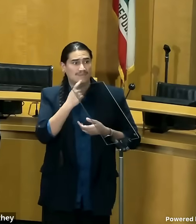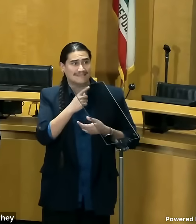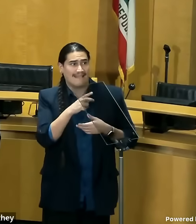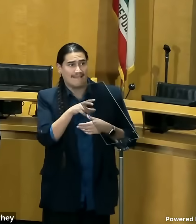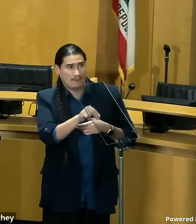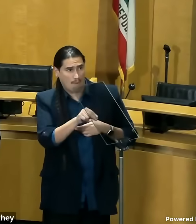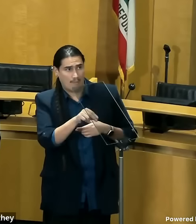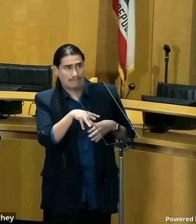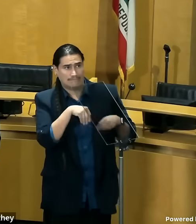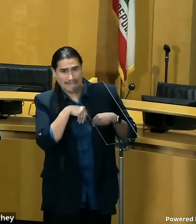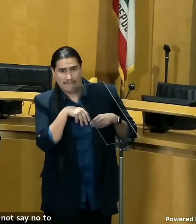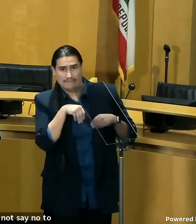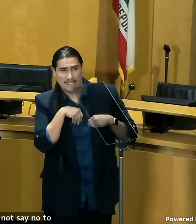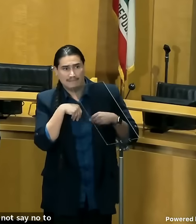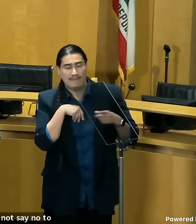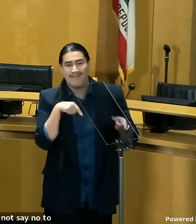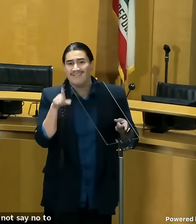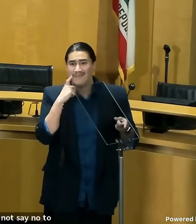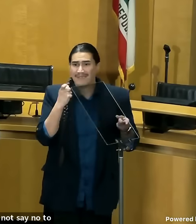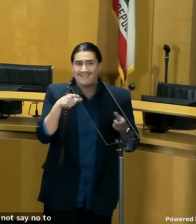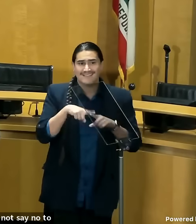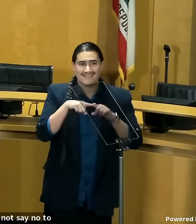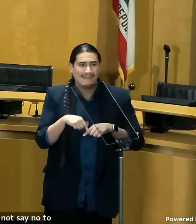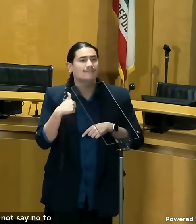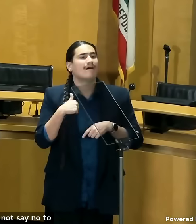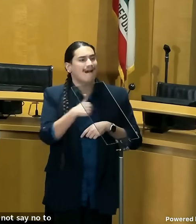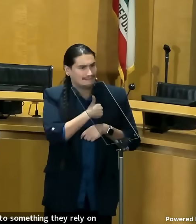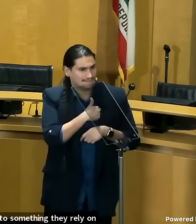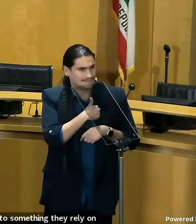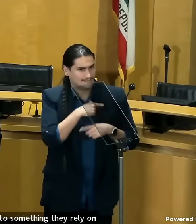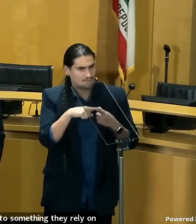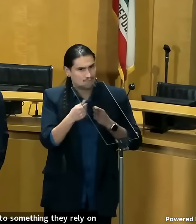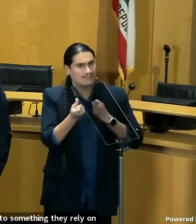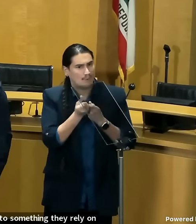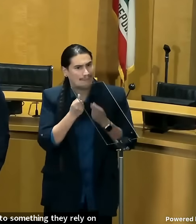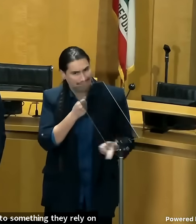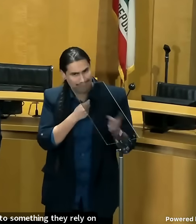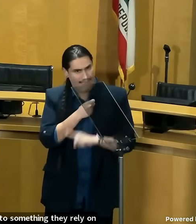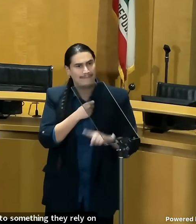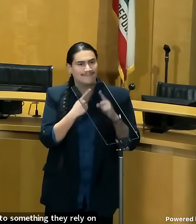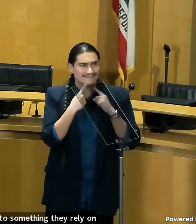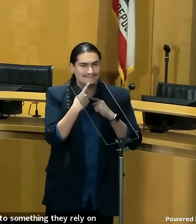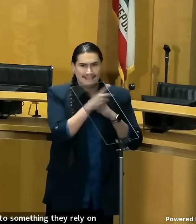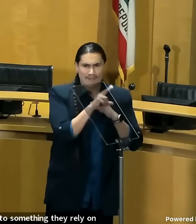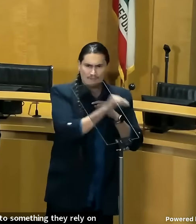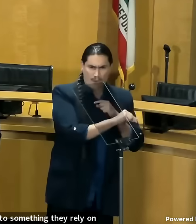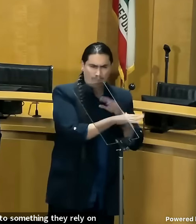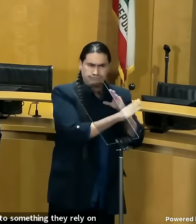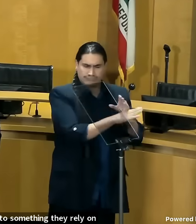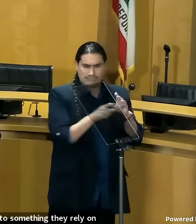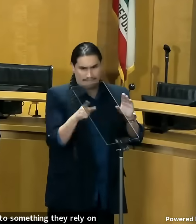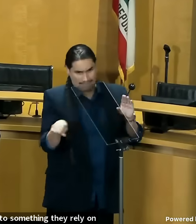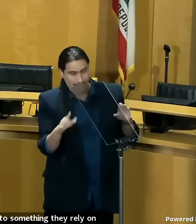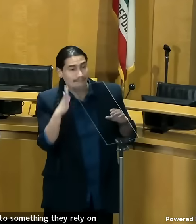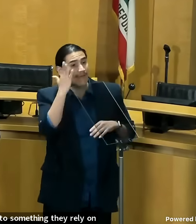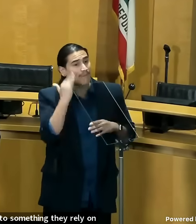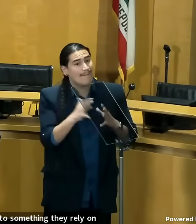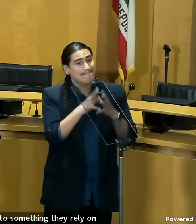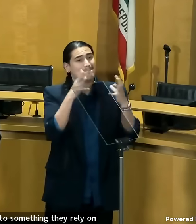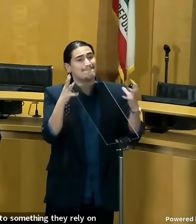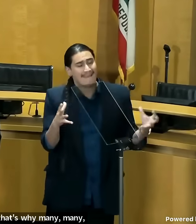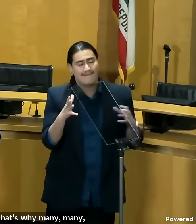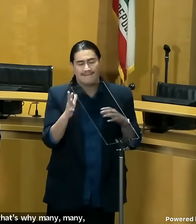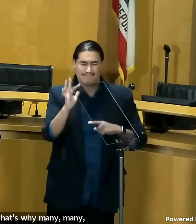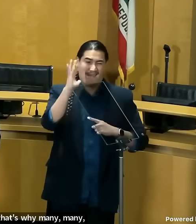no to something. They rely on us to do that for them. And that's why many, many,